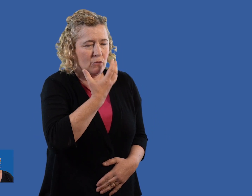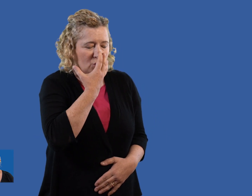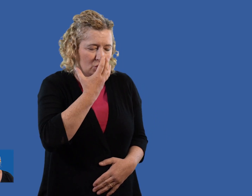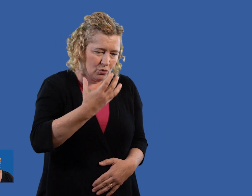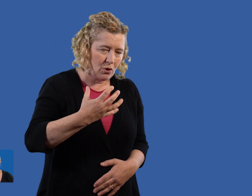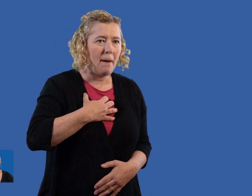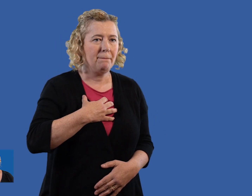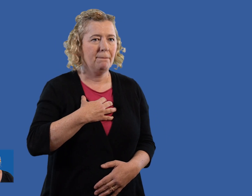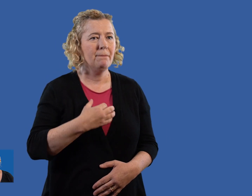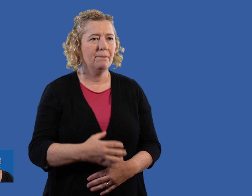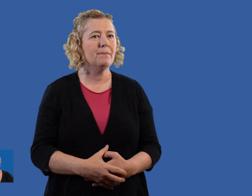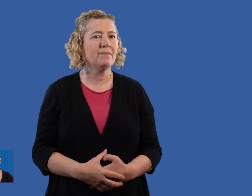shame.